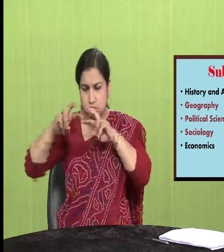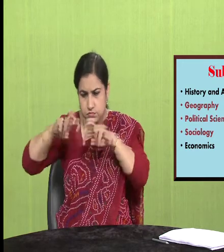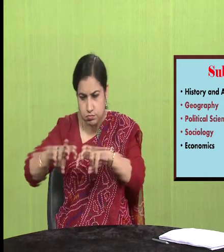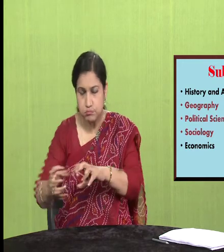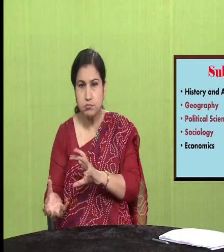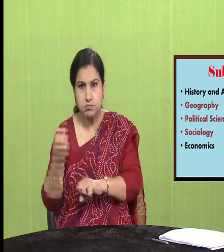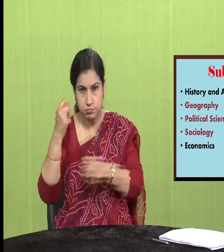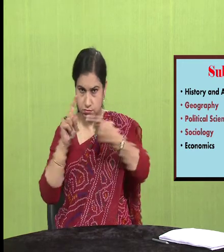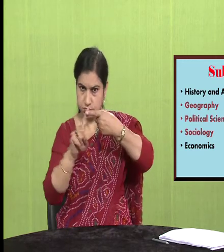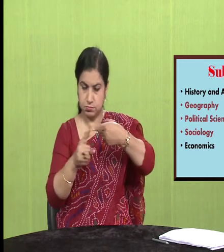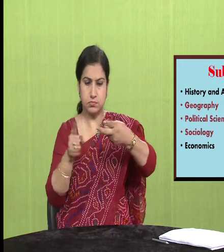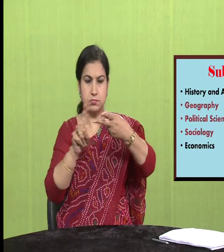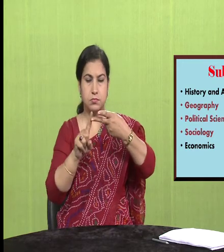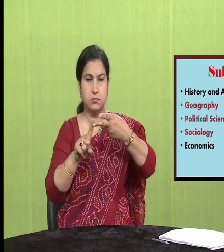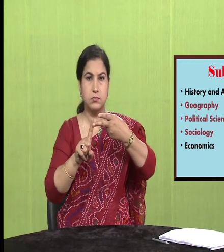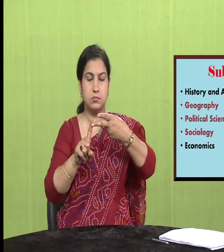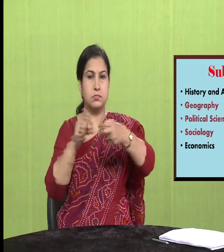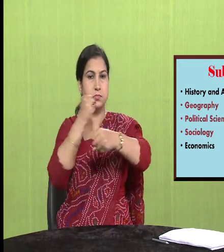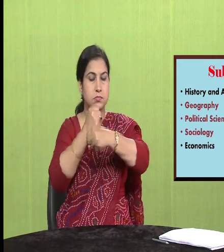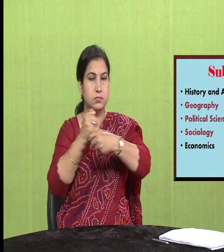The second is geography.